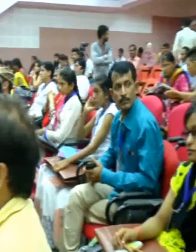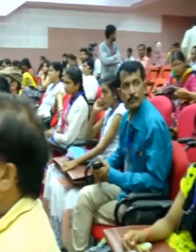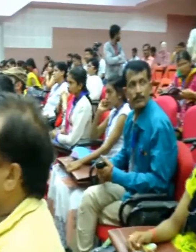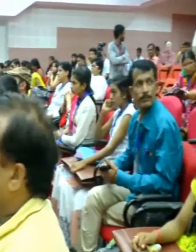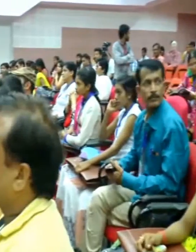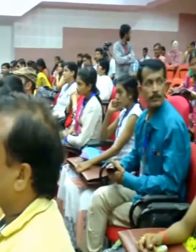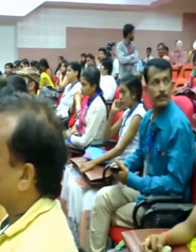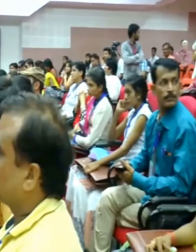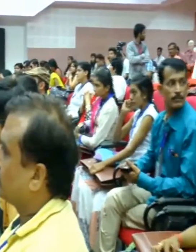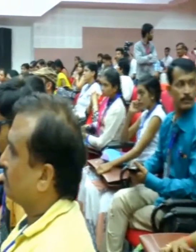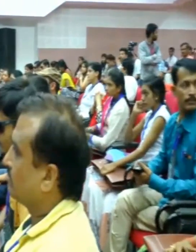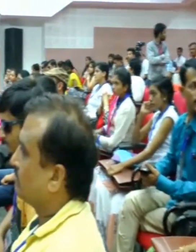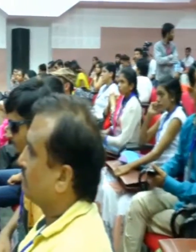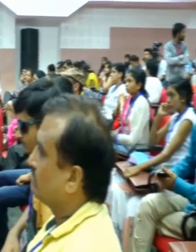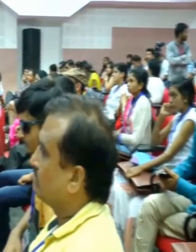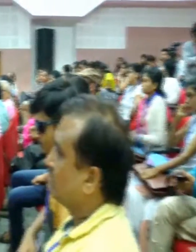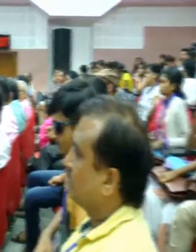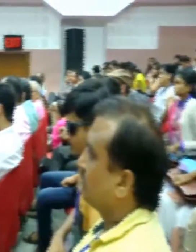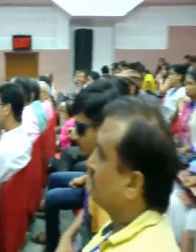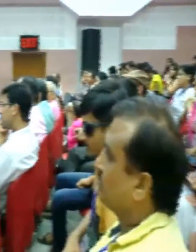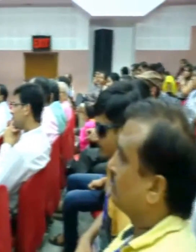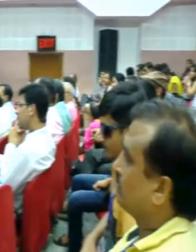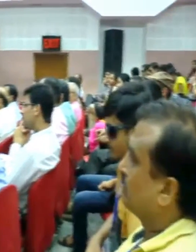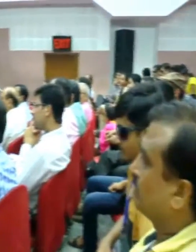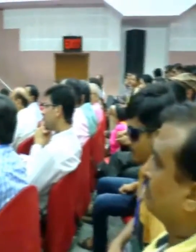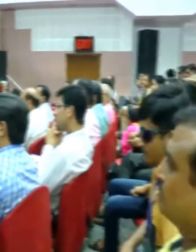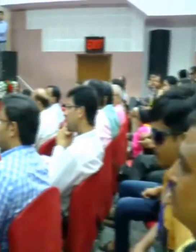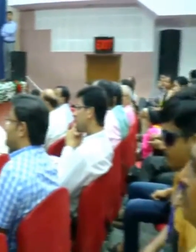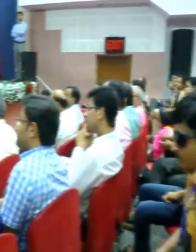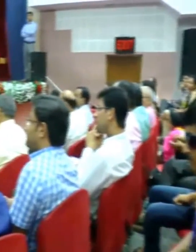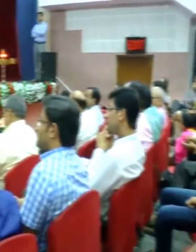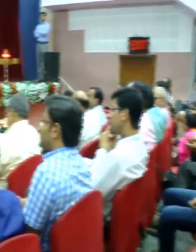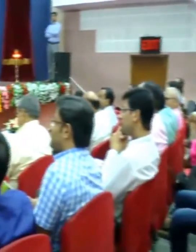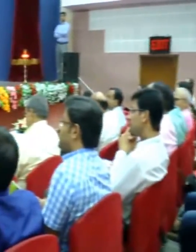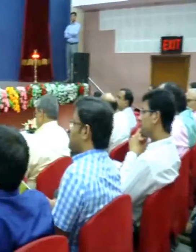introduce the convener of this program, Professor Ashutosh Kumar Singh.